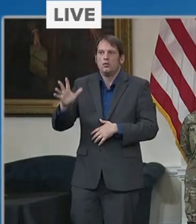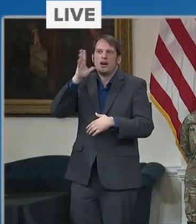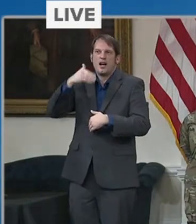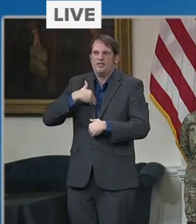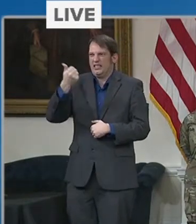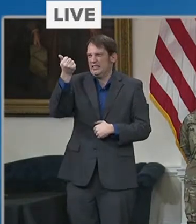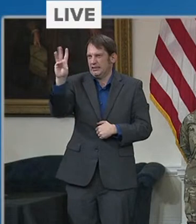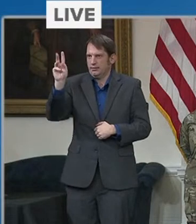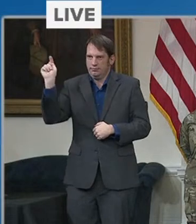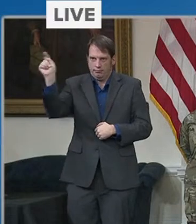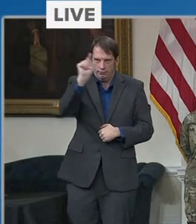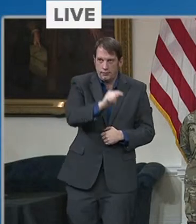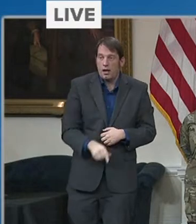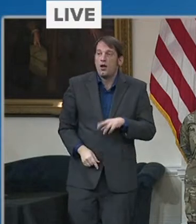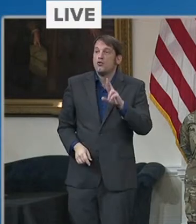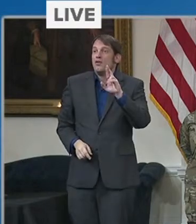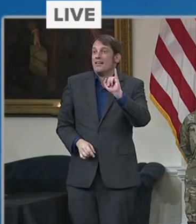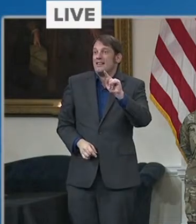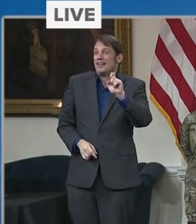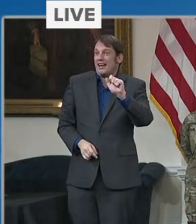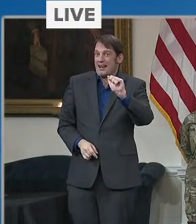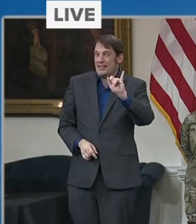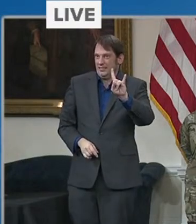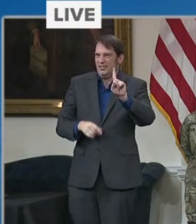offer vaccinations beginning next week.